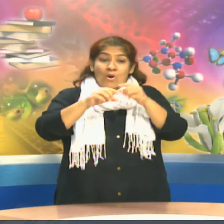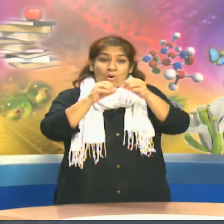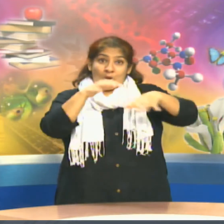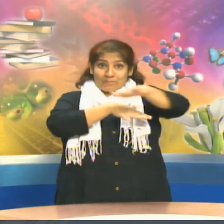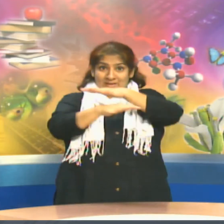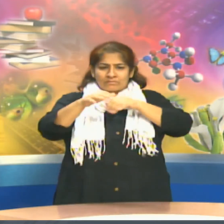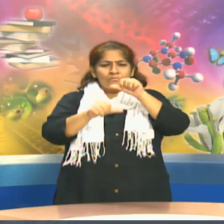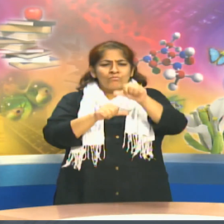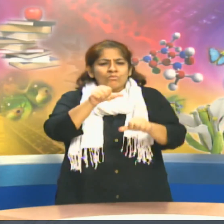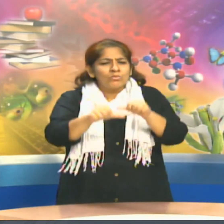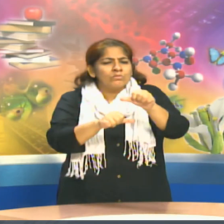organizing?